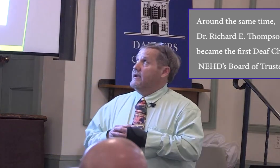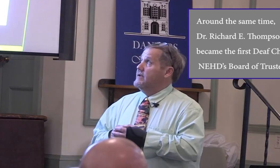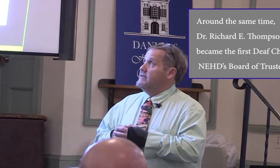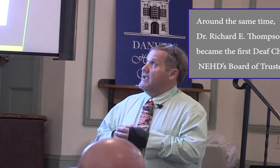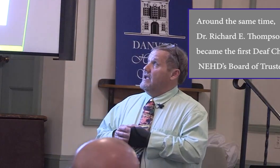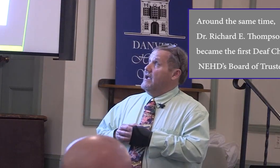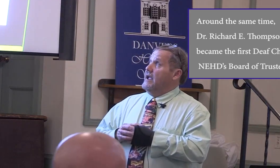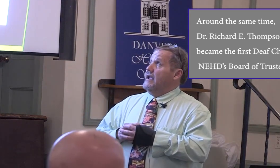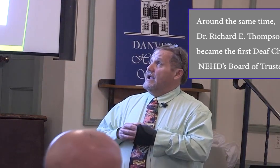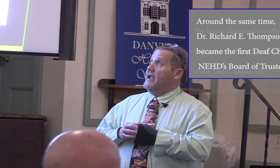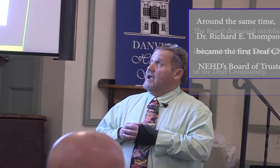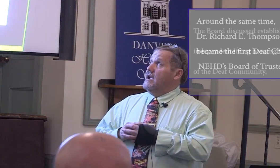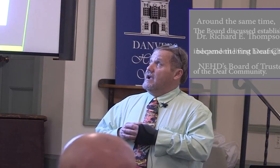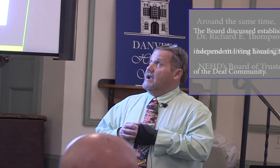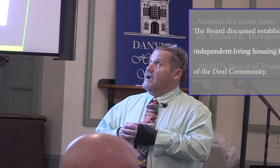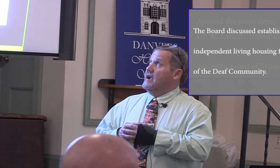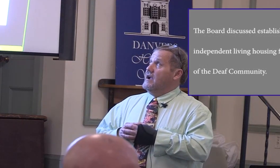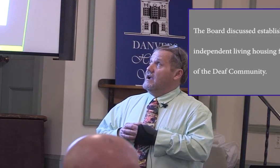And